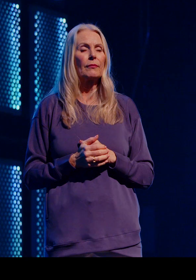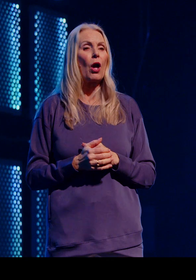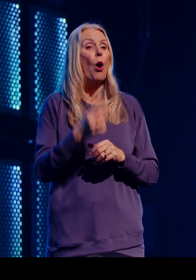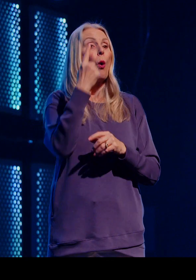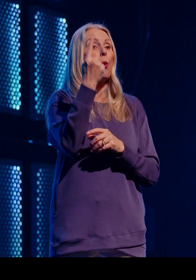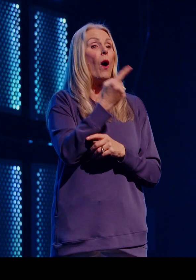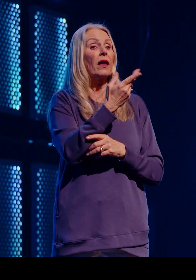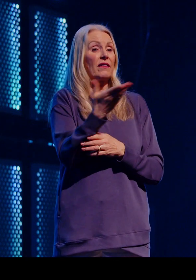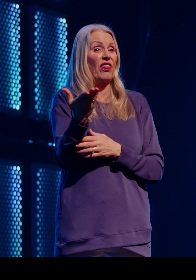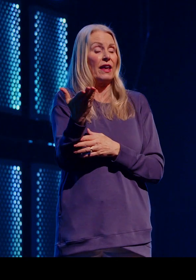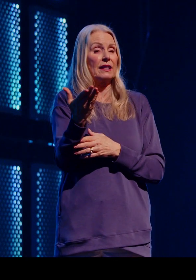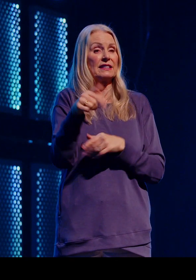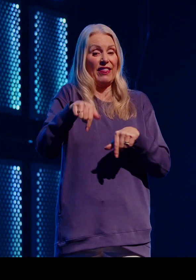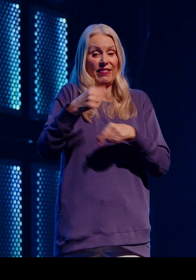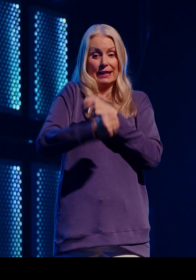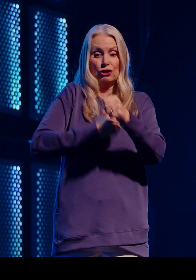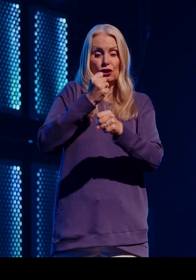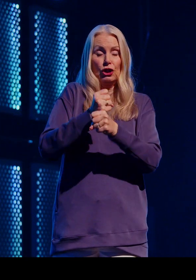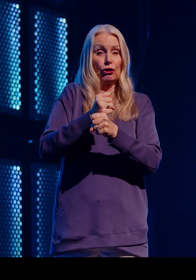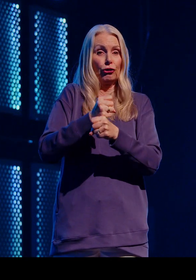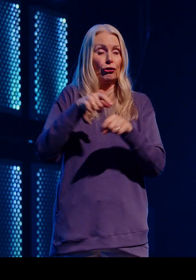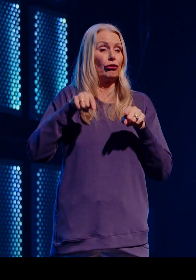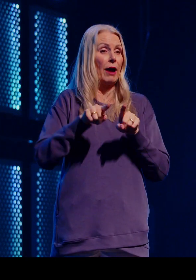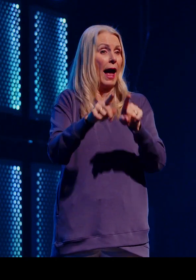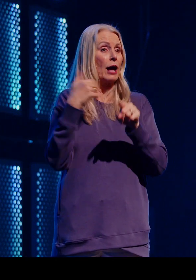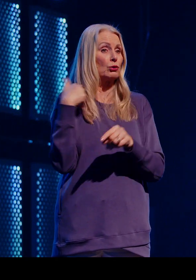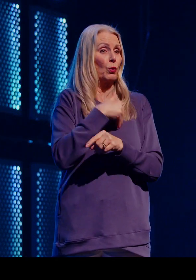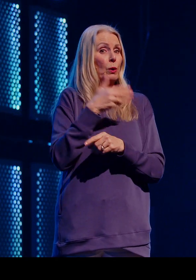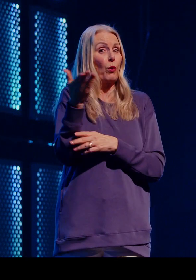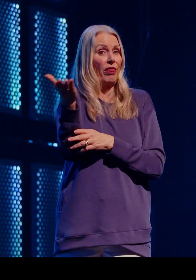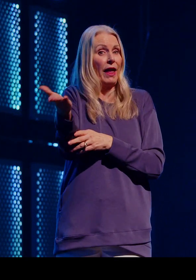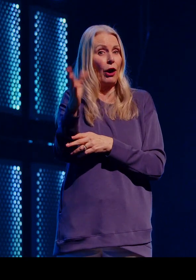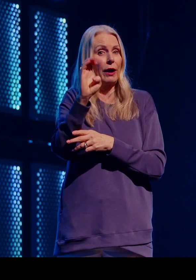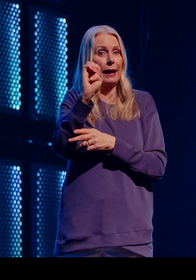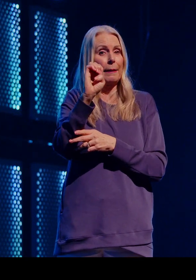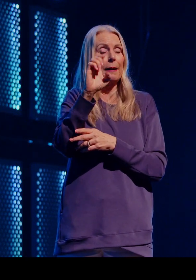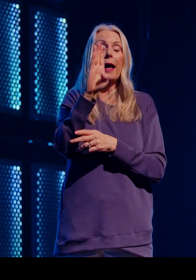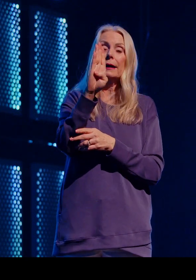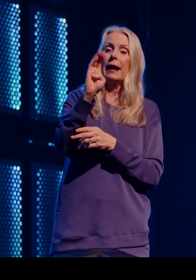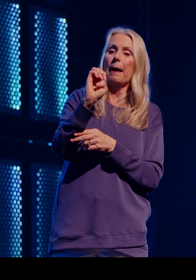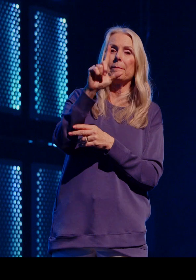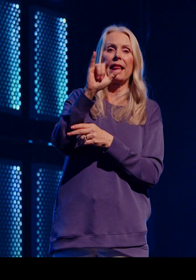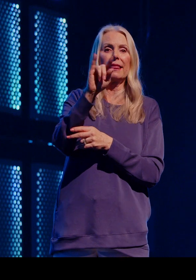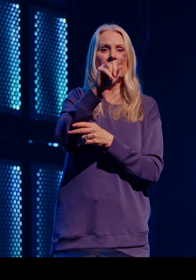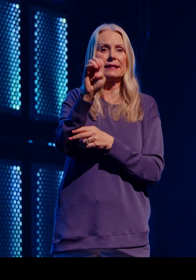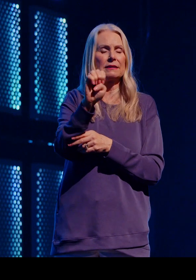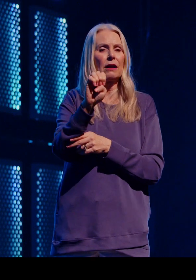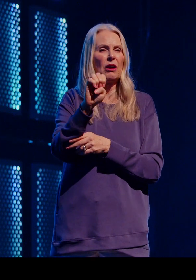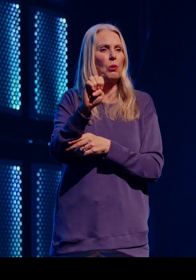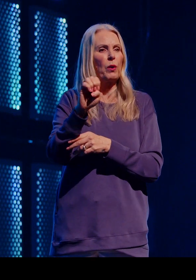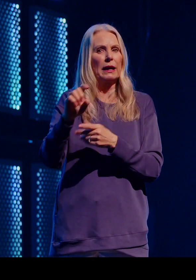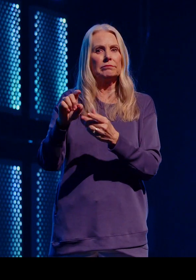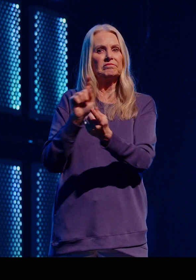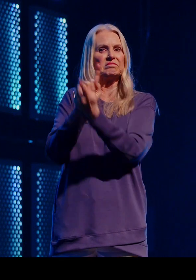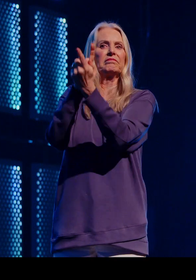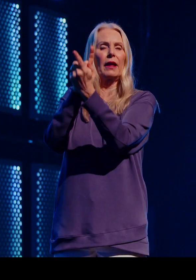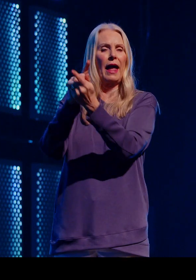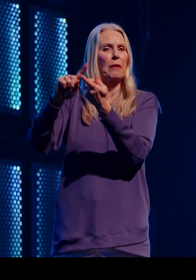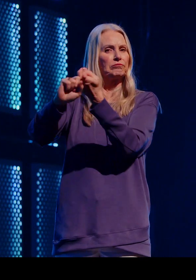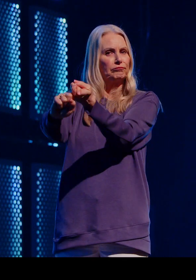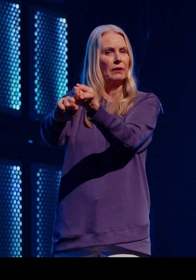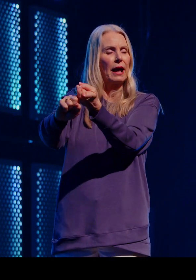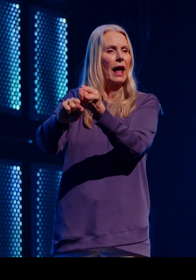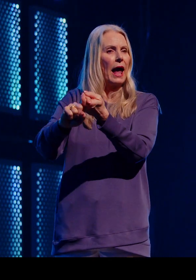One of the things we did this year as we were there in Belize, we made some friends, as we always do with the locals.